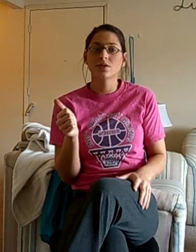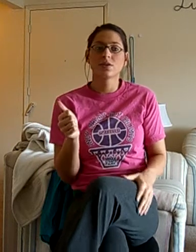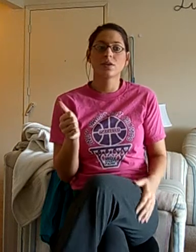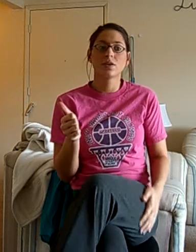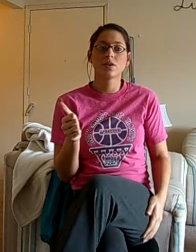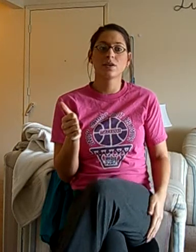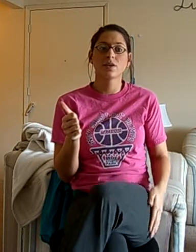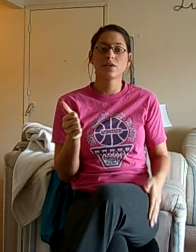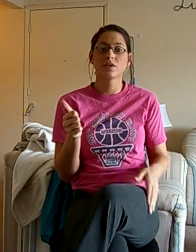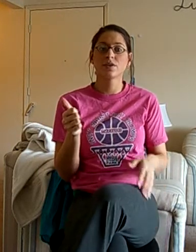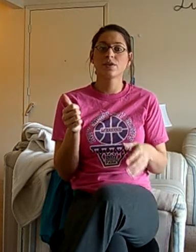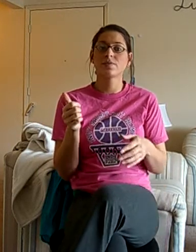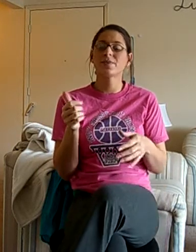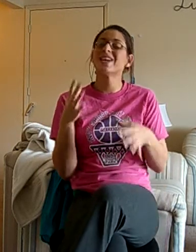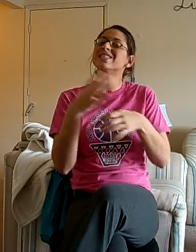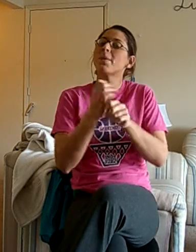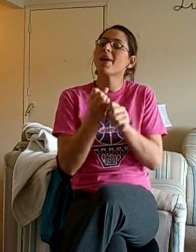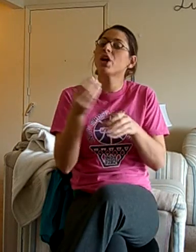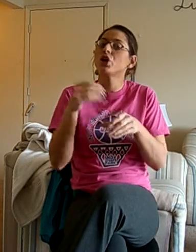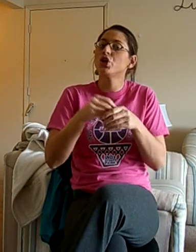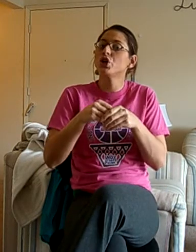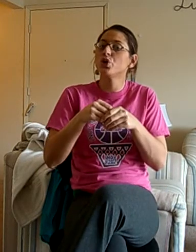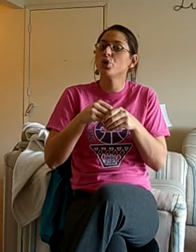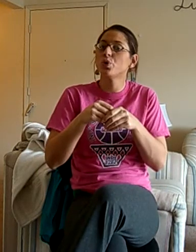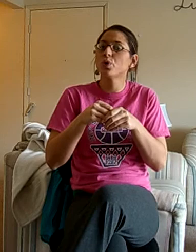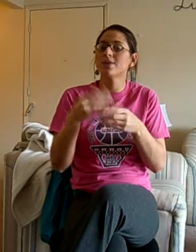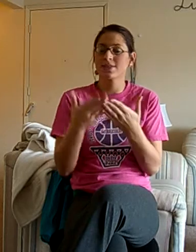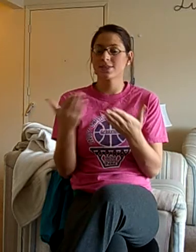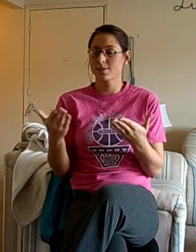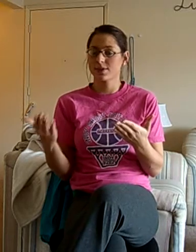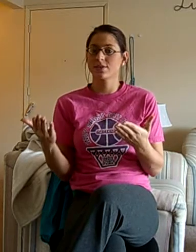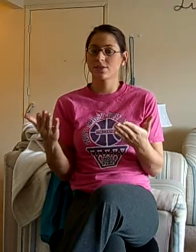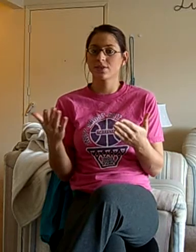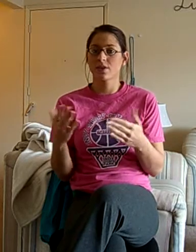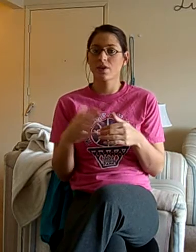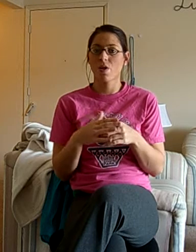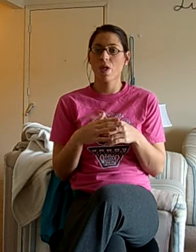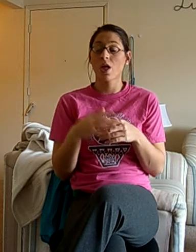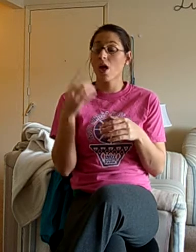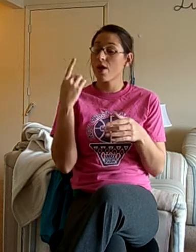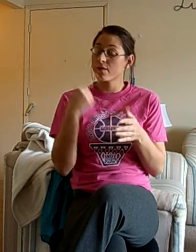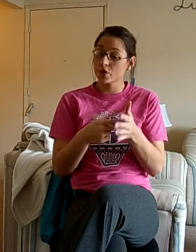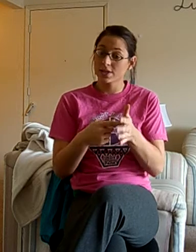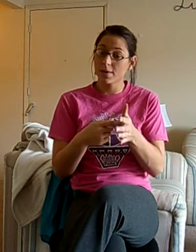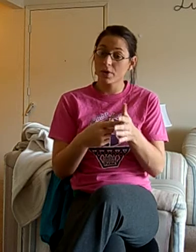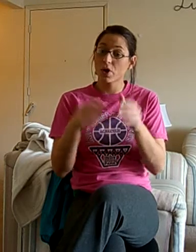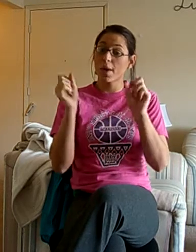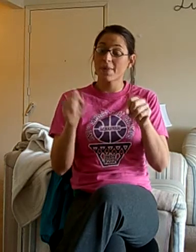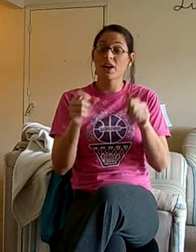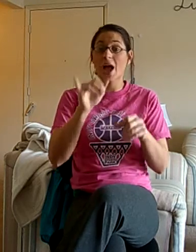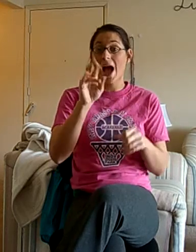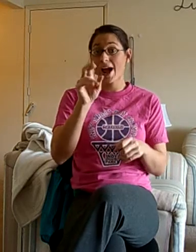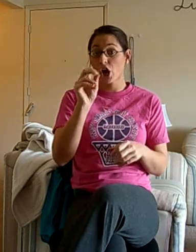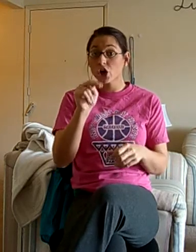to form a new compound, to form a new substance. For instance, the ability of iron to form rust